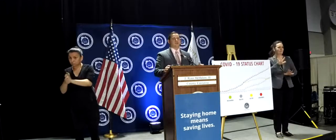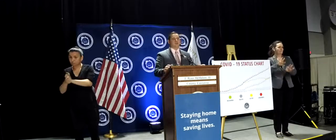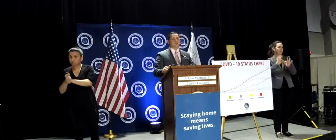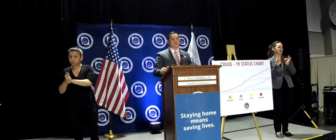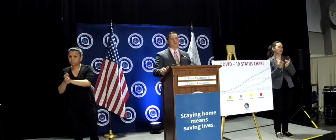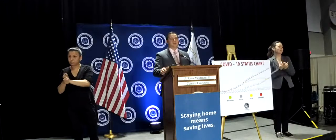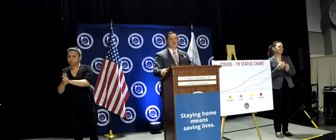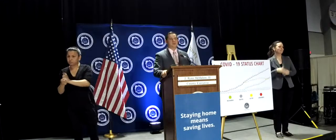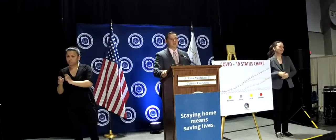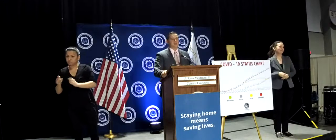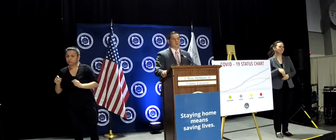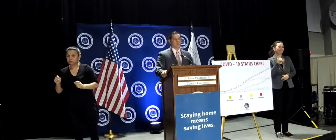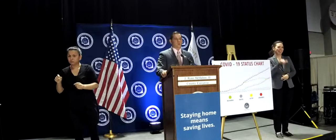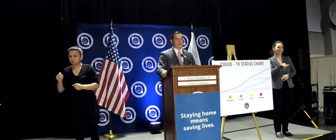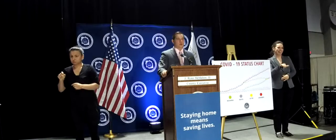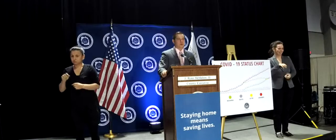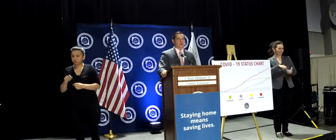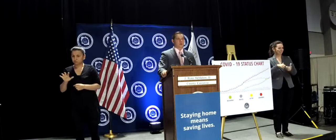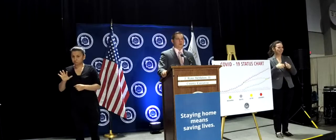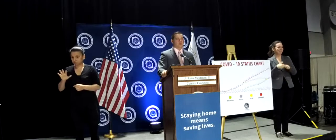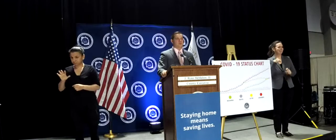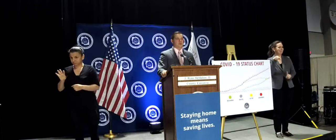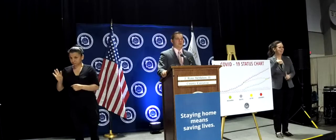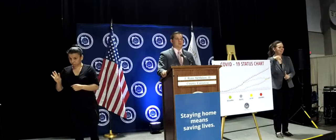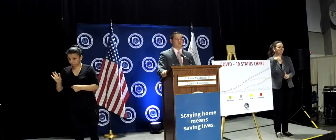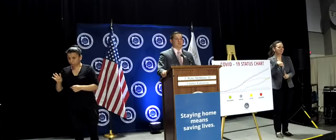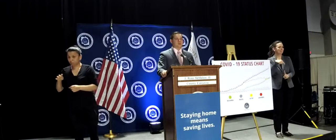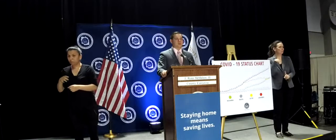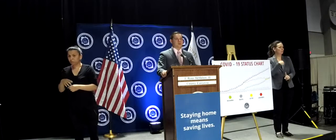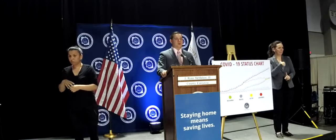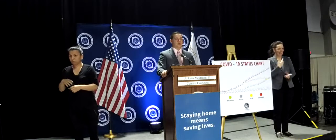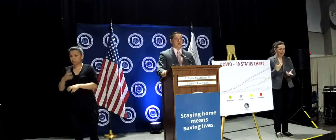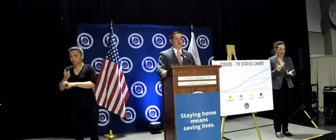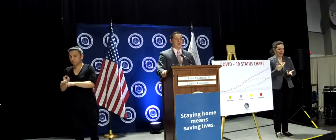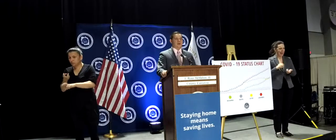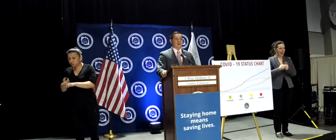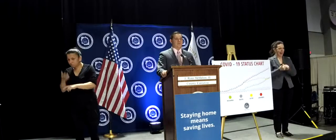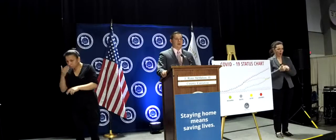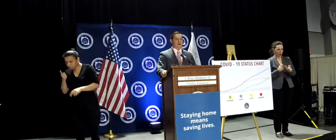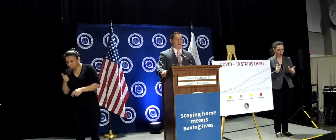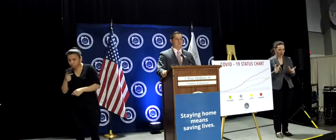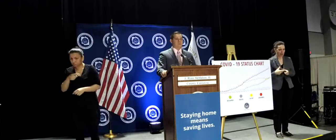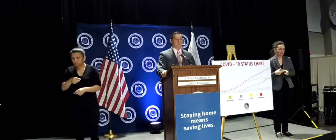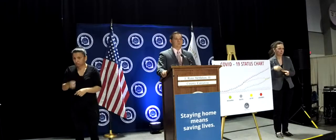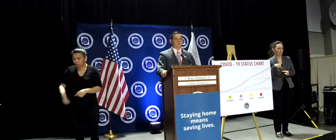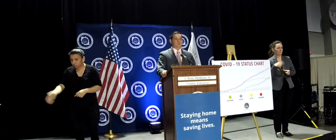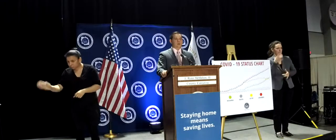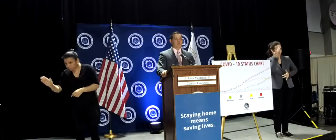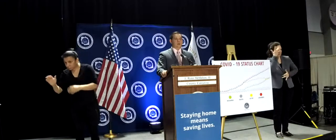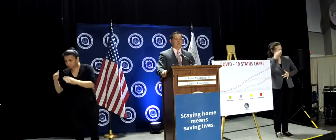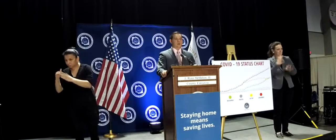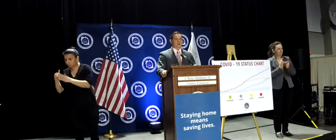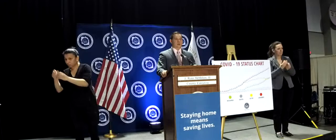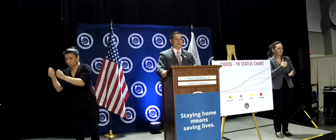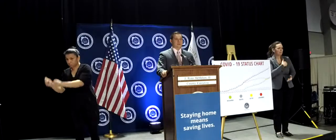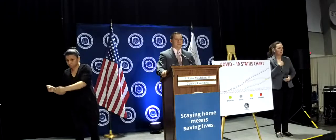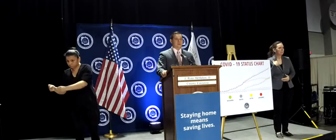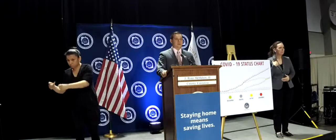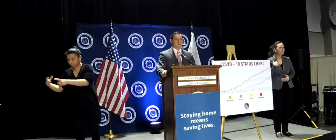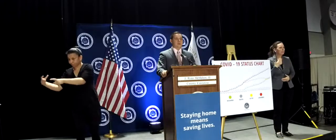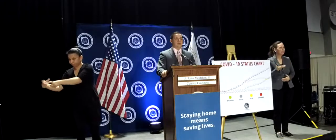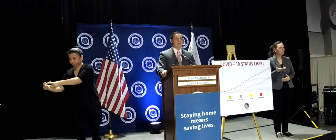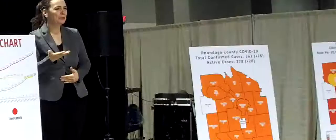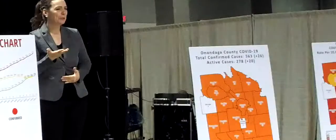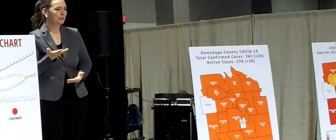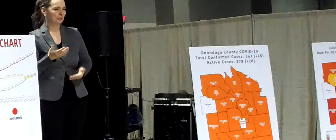the challenge with this, is when we look at our strategy to identify by